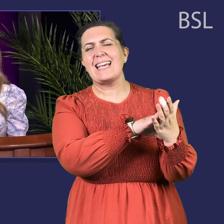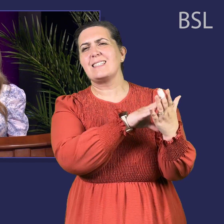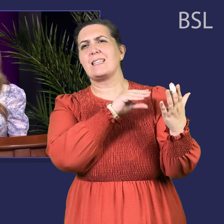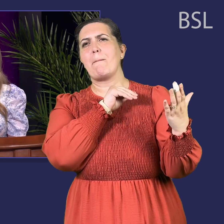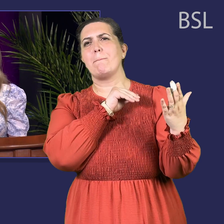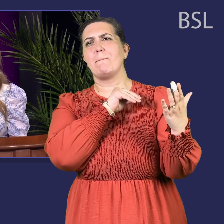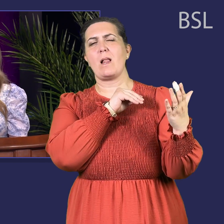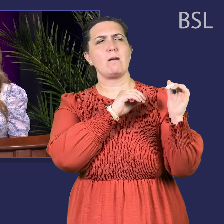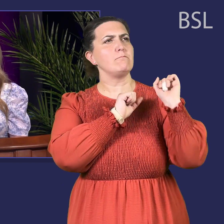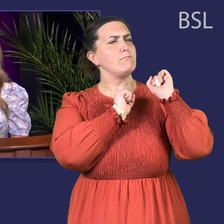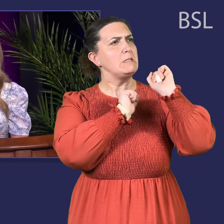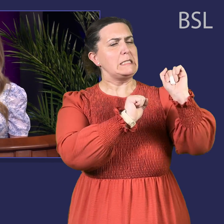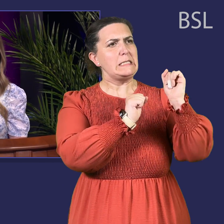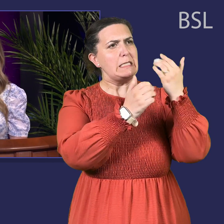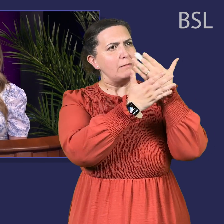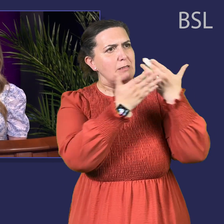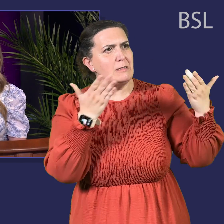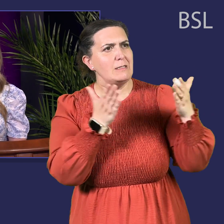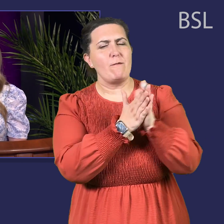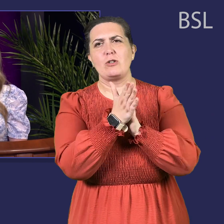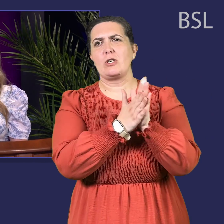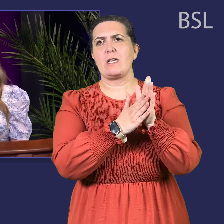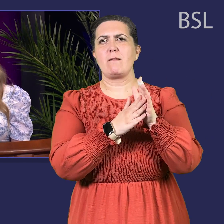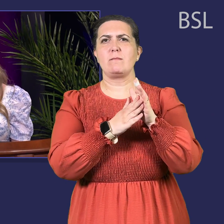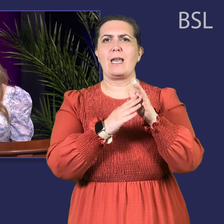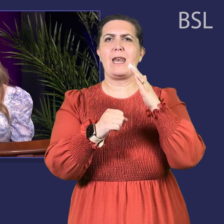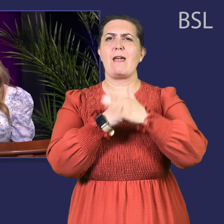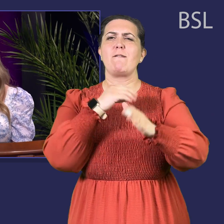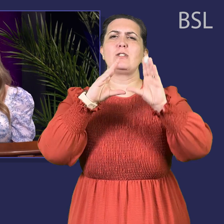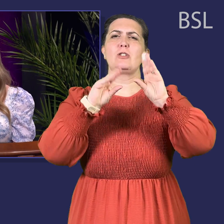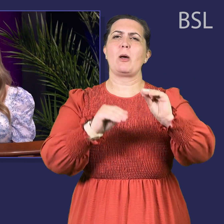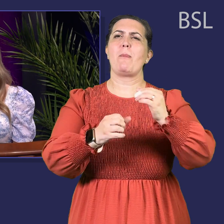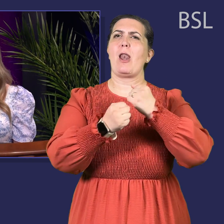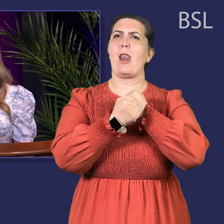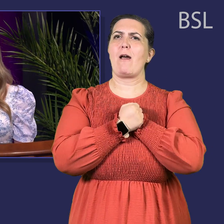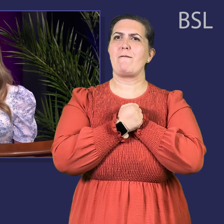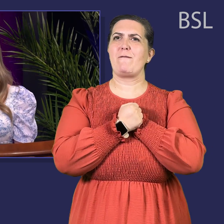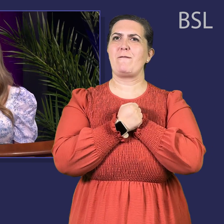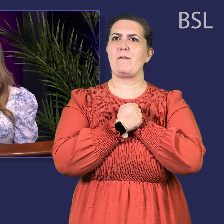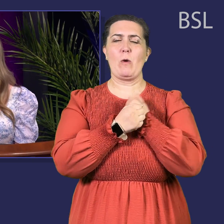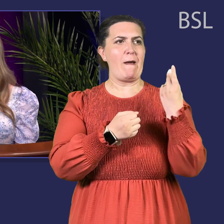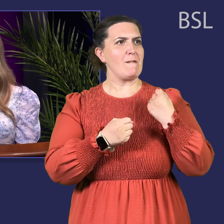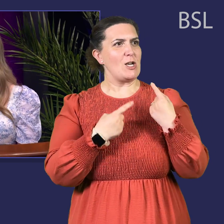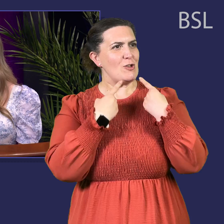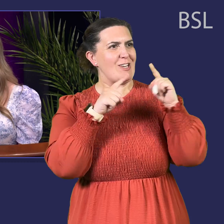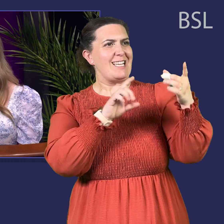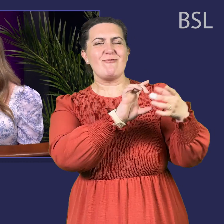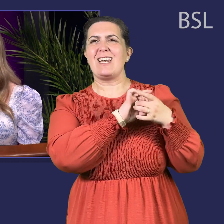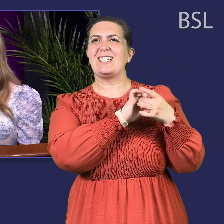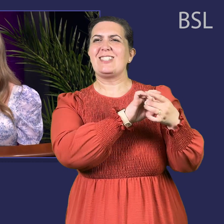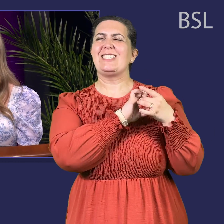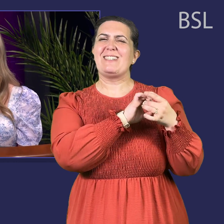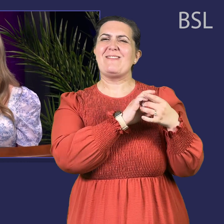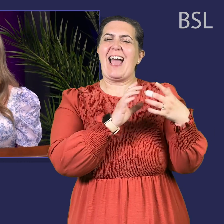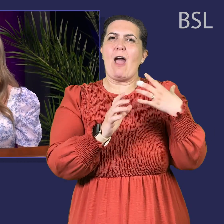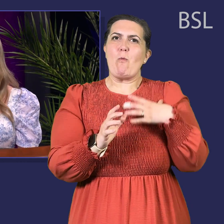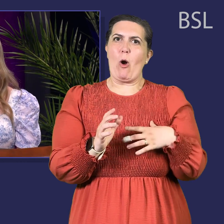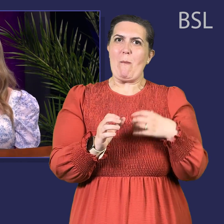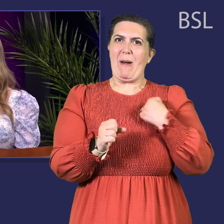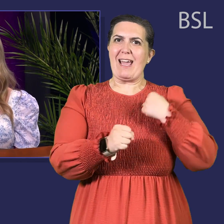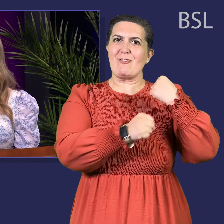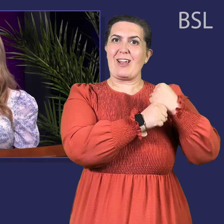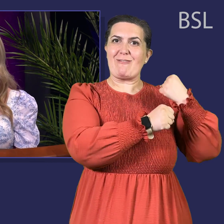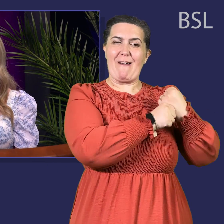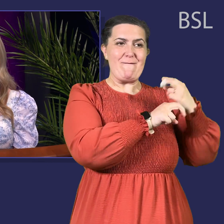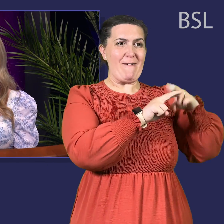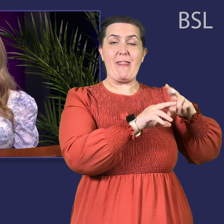his incredible example, undying devotion, and unfailing love. In recognition of this unique relationship, I want to